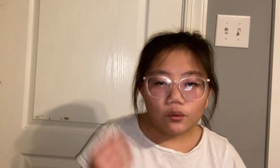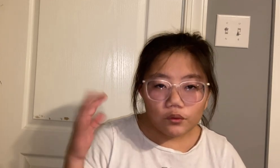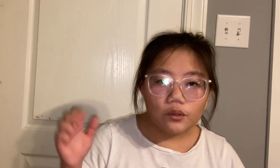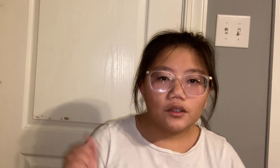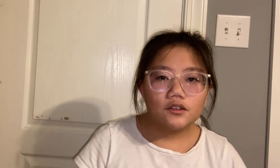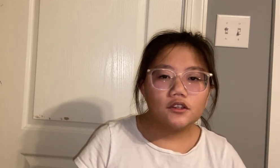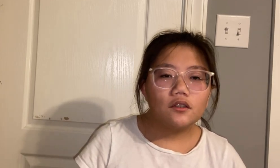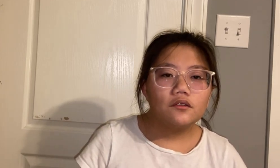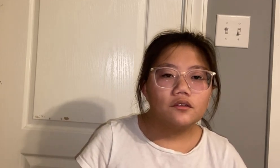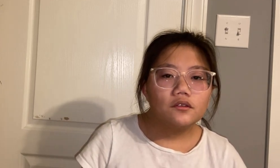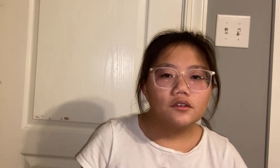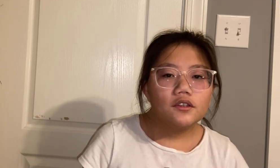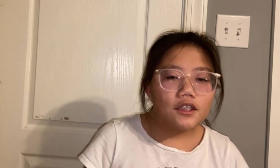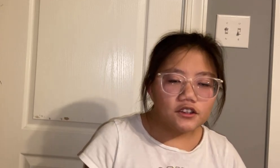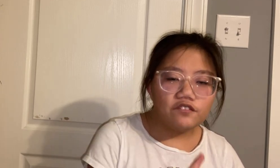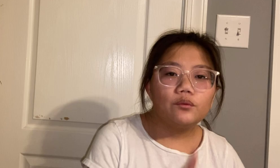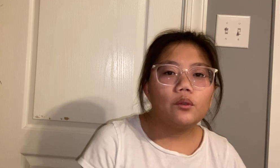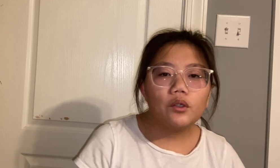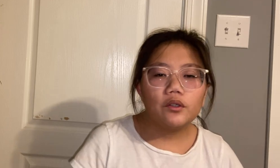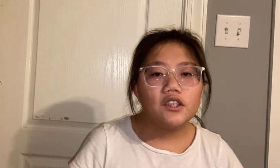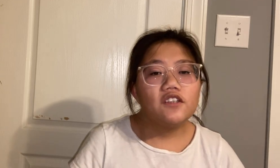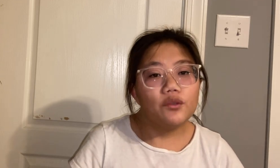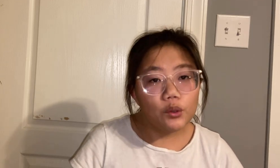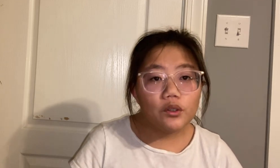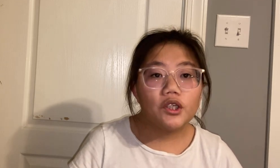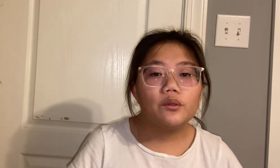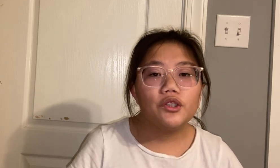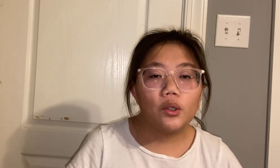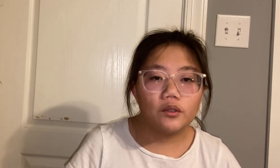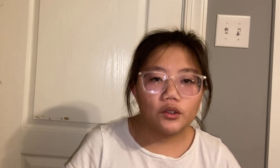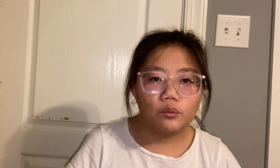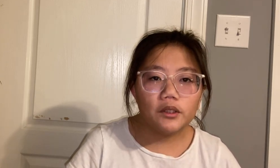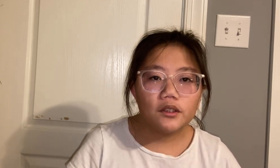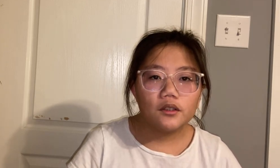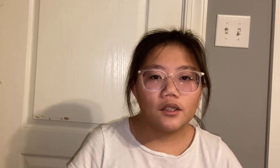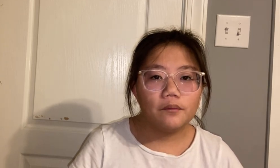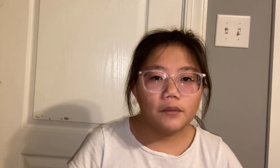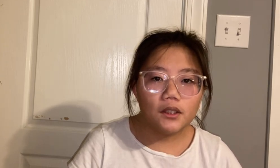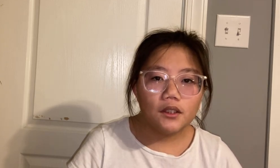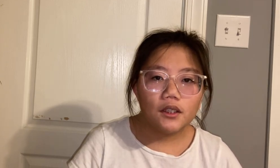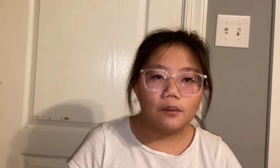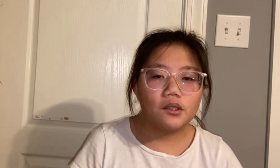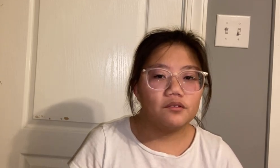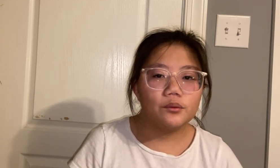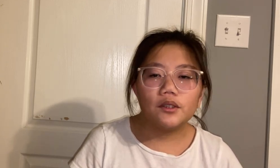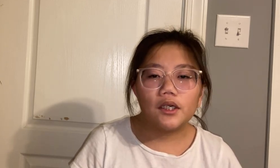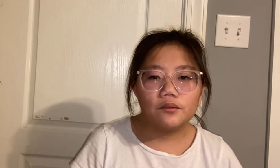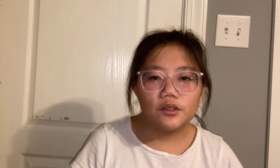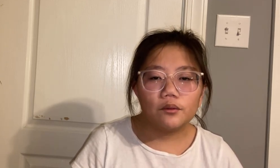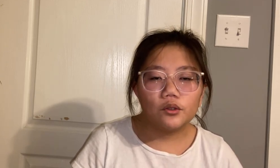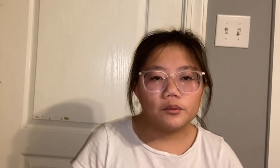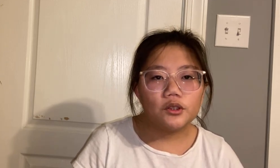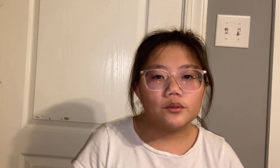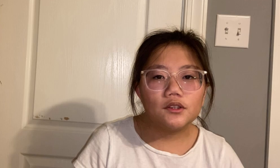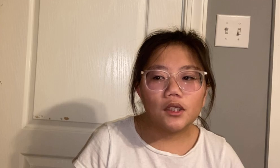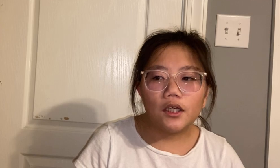don't know is so that's if you don't know if you do know a little bit like me i'm not fluent i only know a little bit you would say